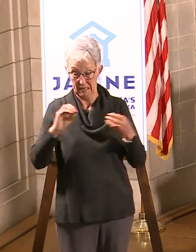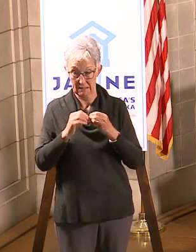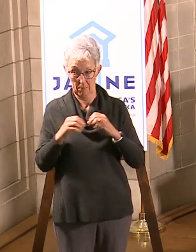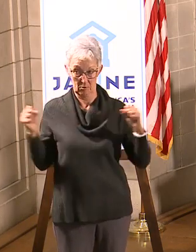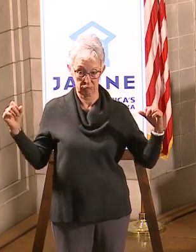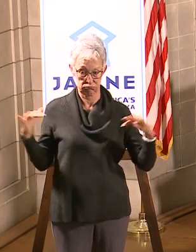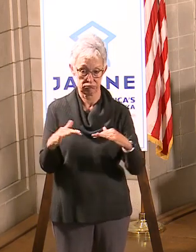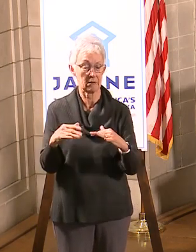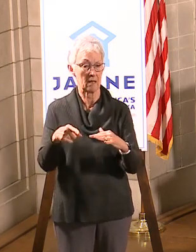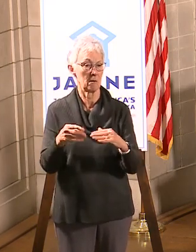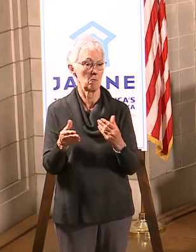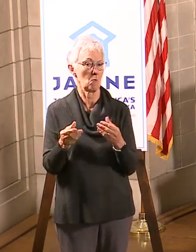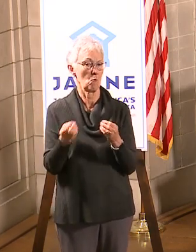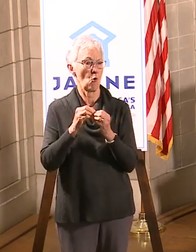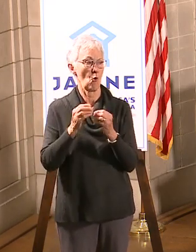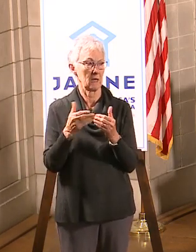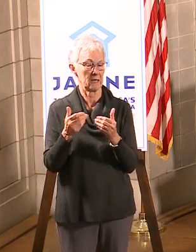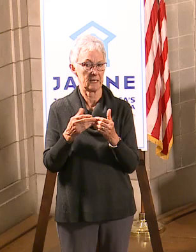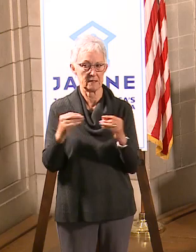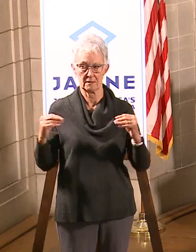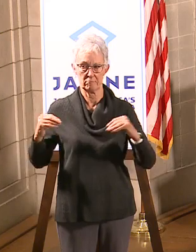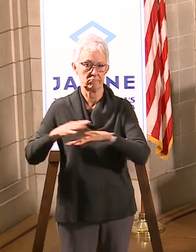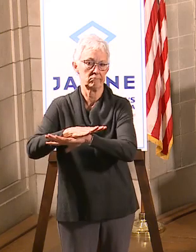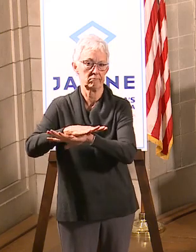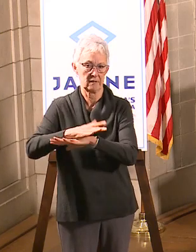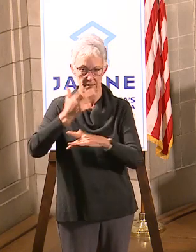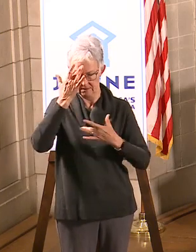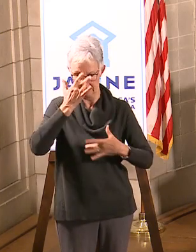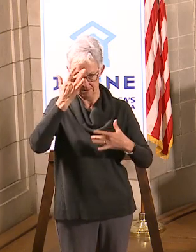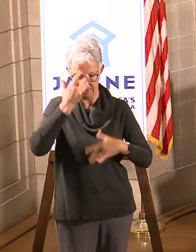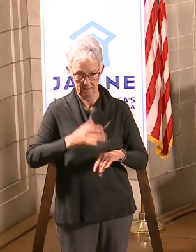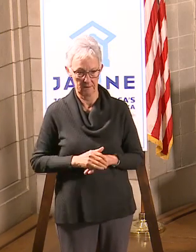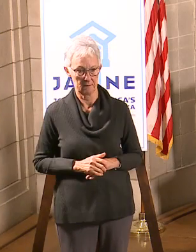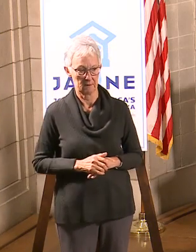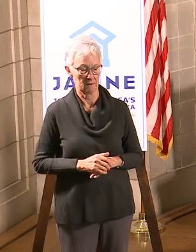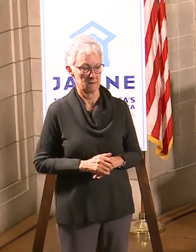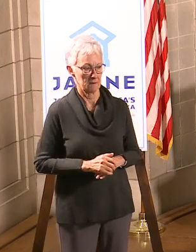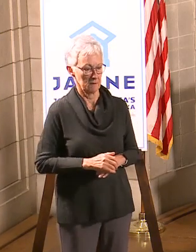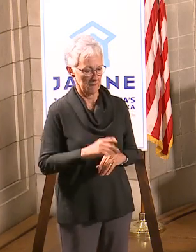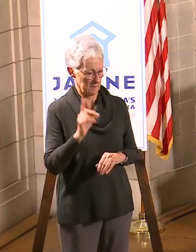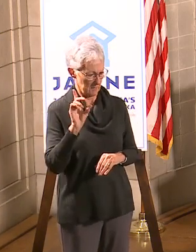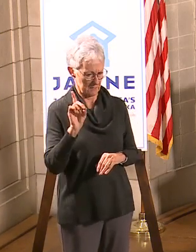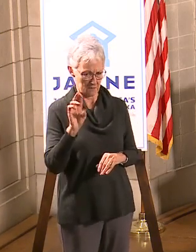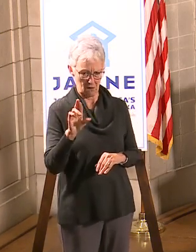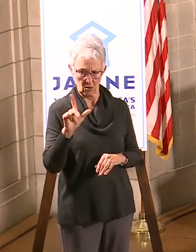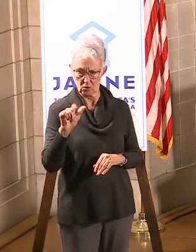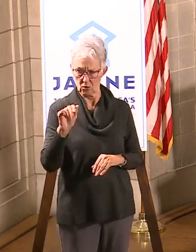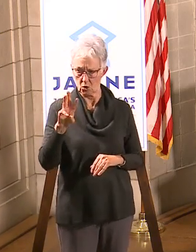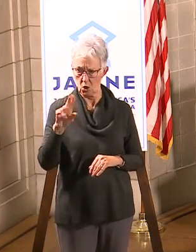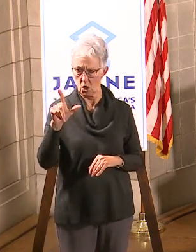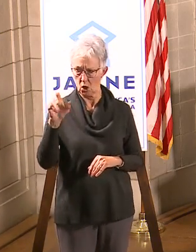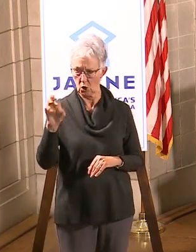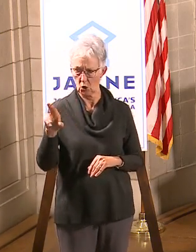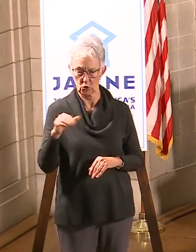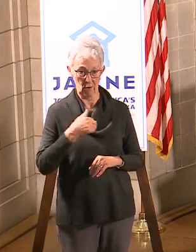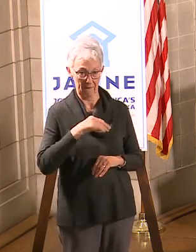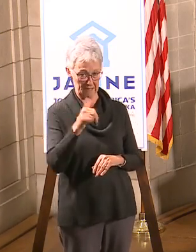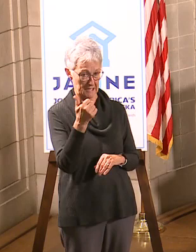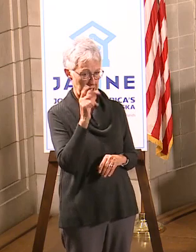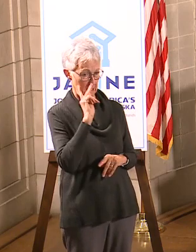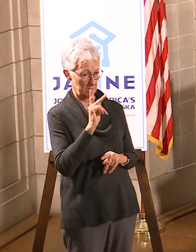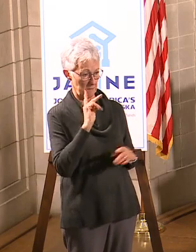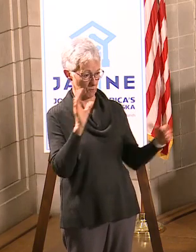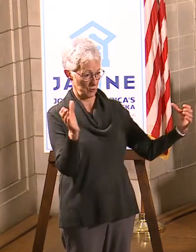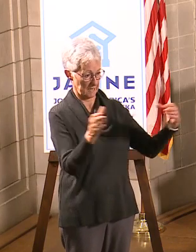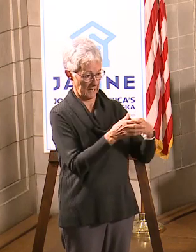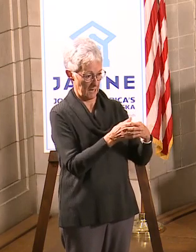talked about on the call last week that if you've got, I can't remember exactly how many people, it was 10 people, 43% chance that one of them's got it. So